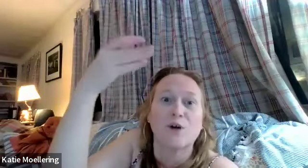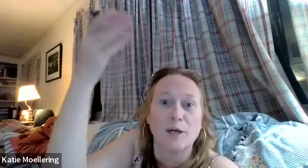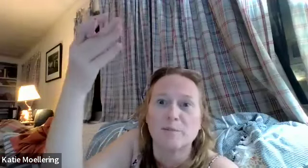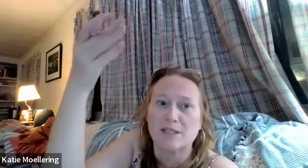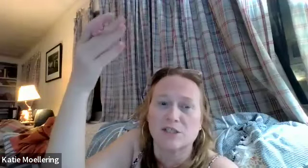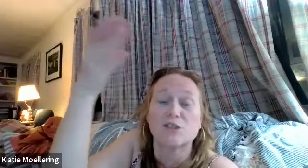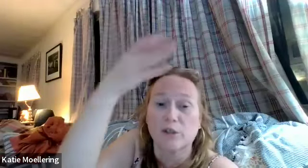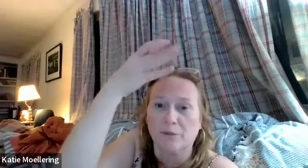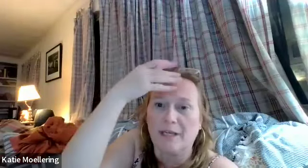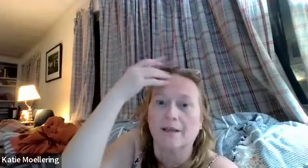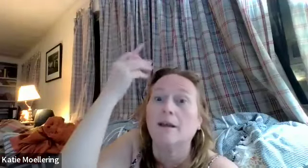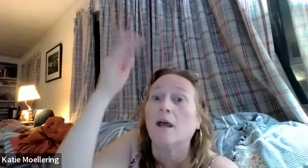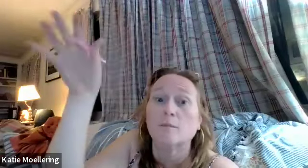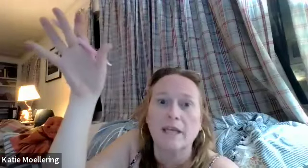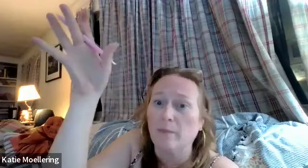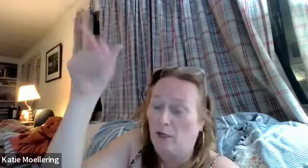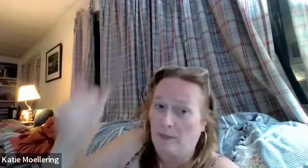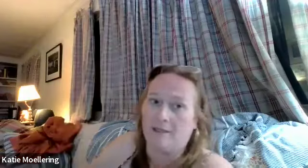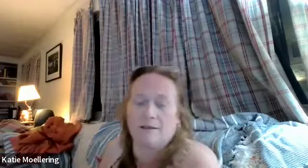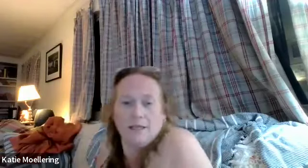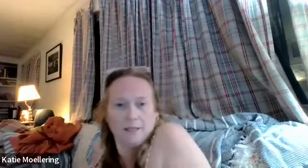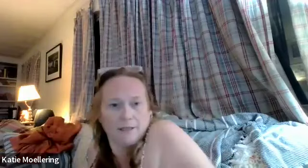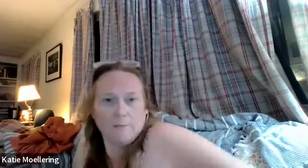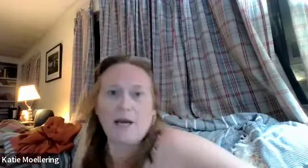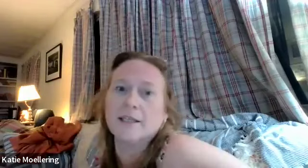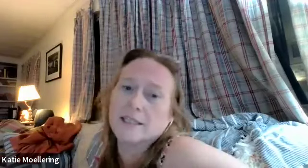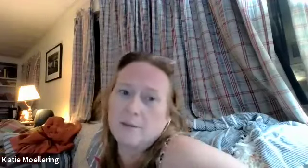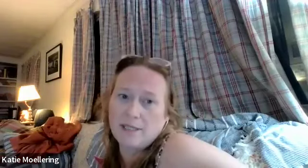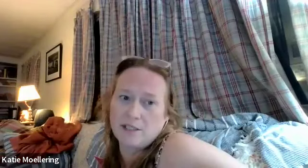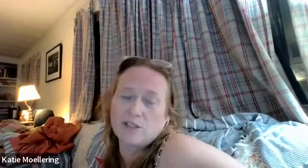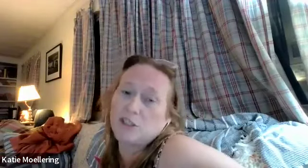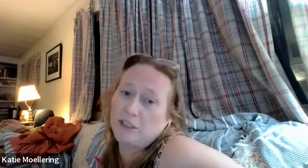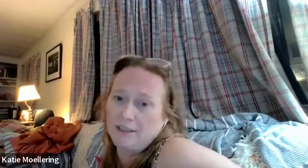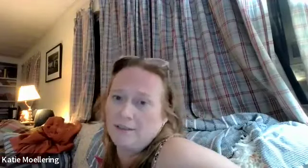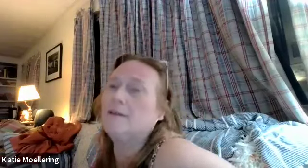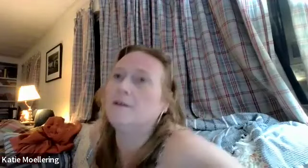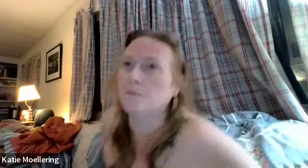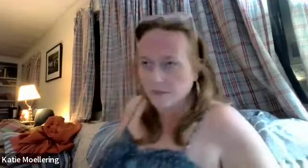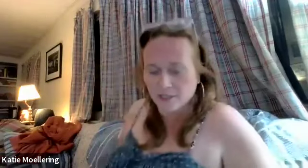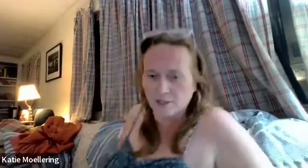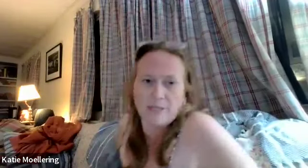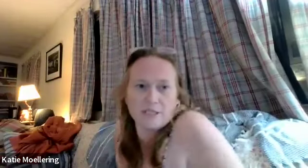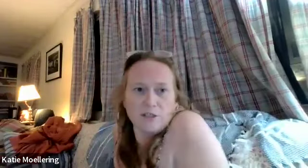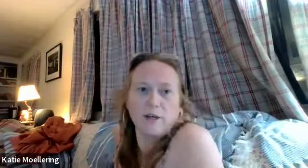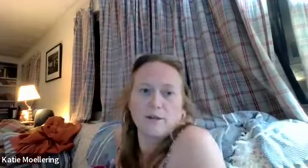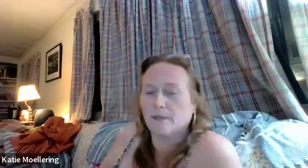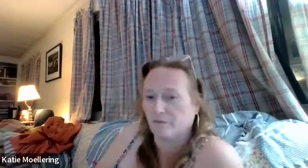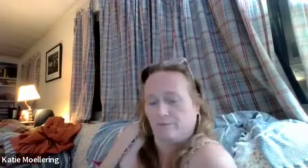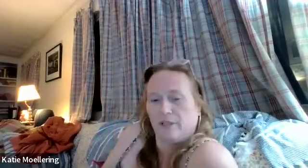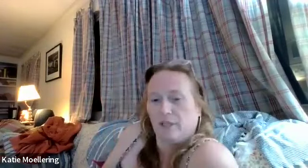for occupations during the week, email me and I can send a message to Jillian so that we could do those. If if